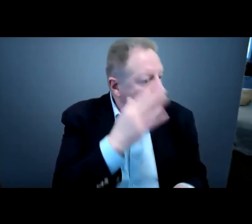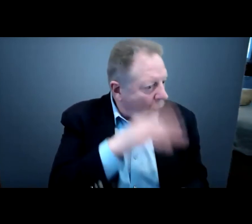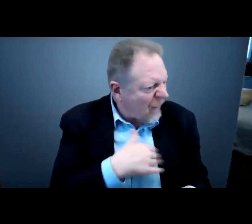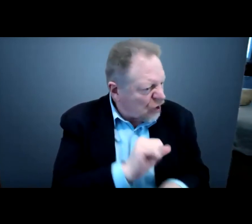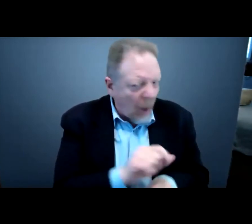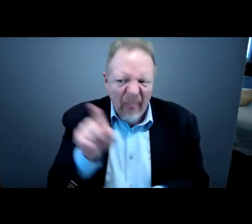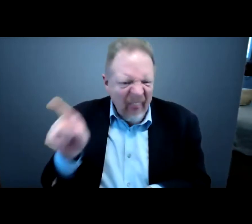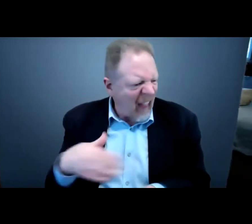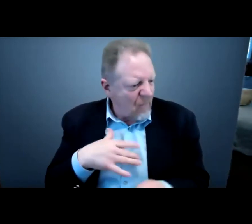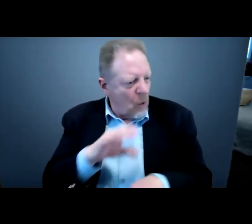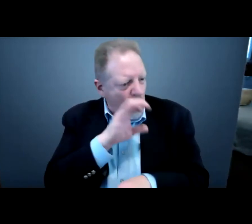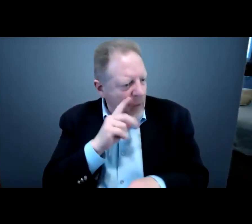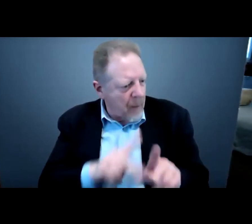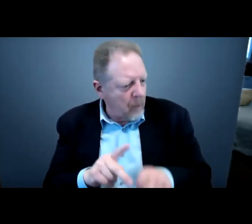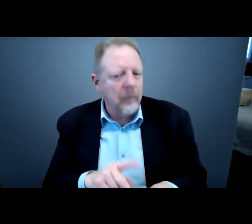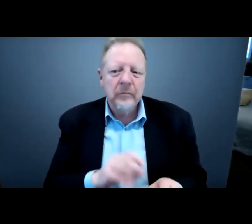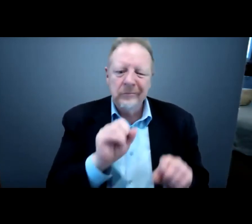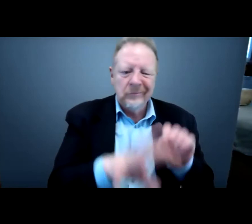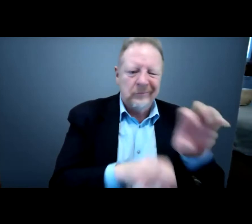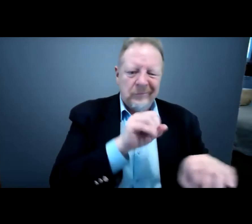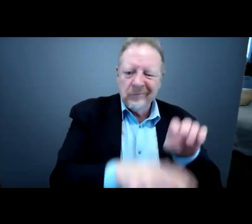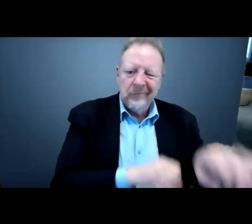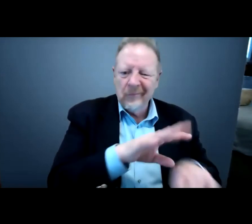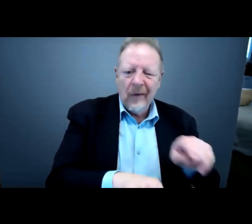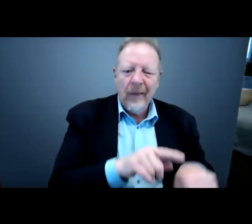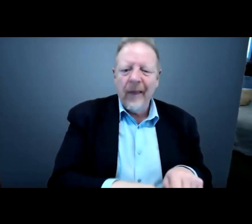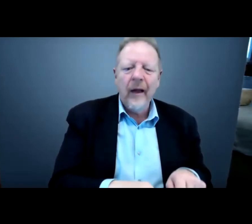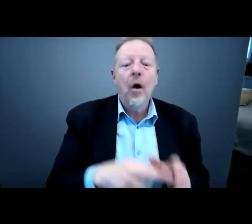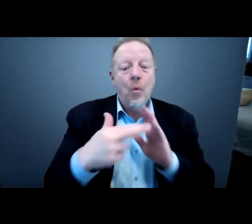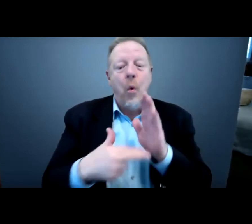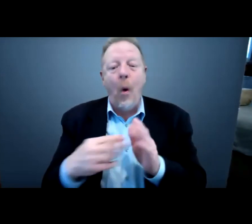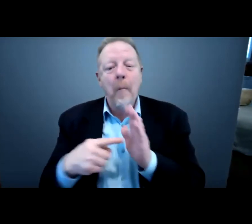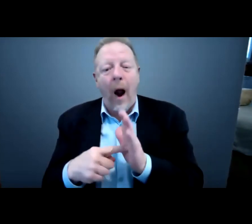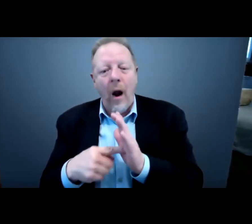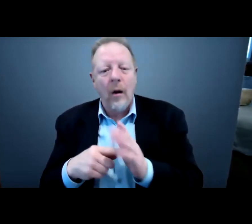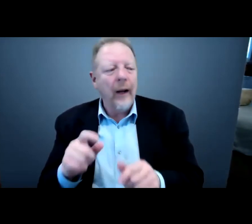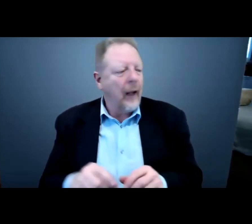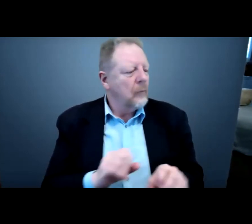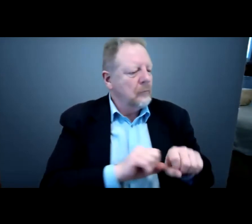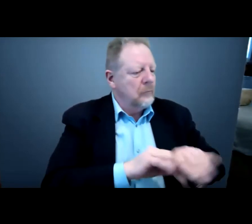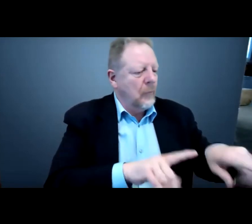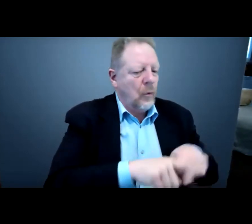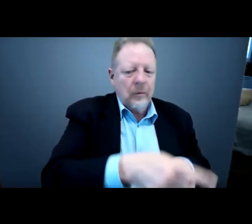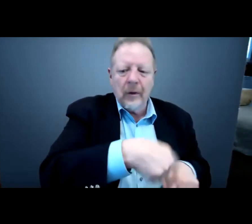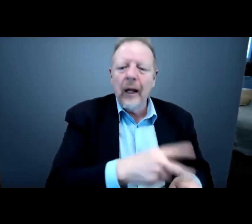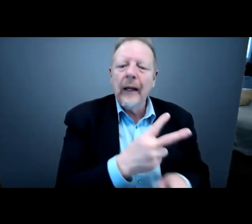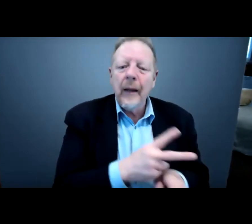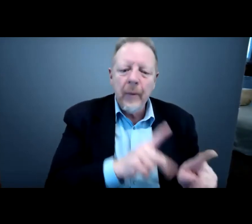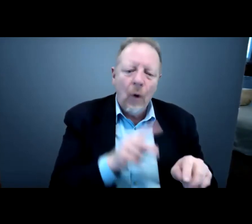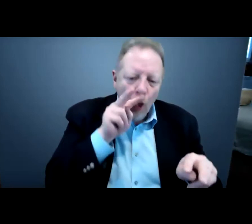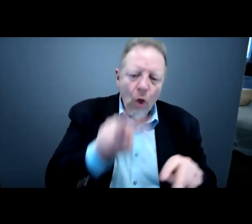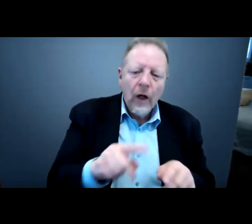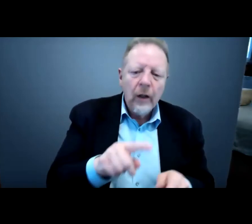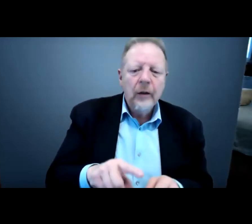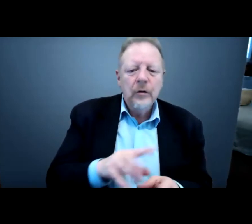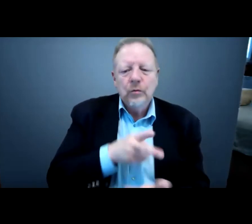had a question, they could put it out there to our role models, and that they can keep an active correspondence. And then other